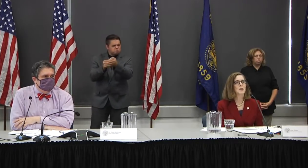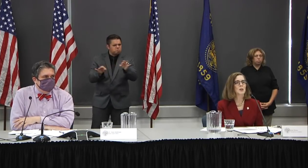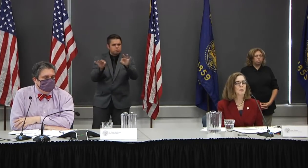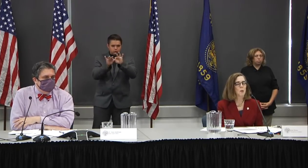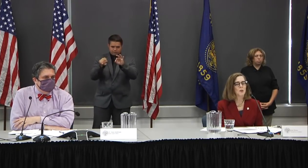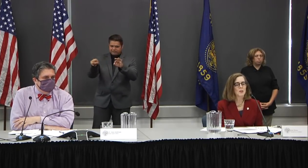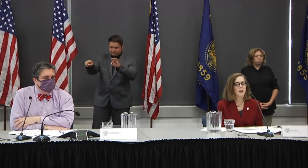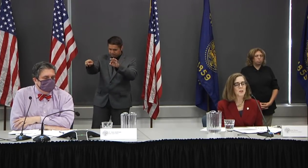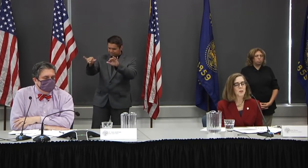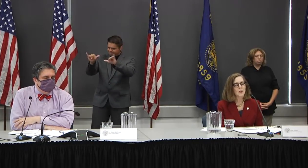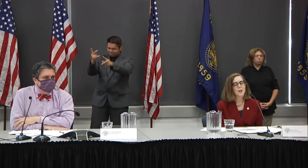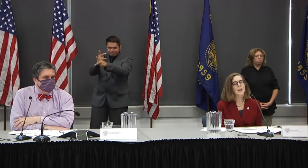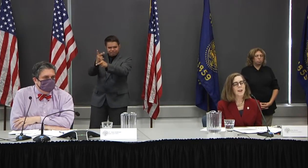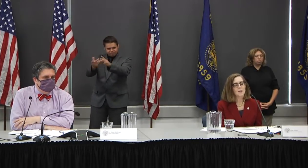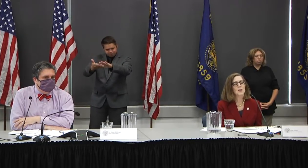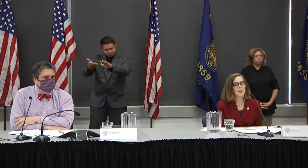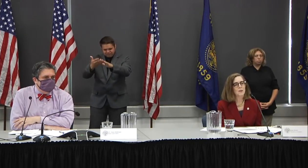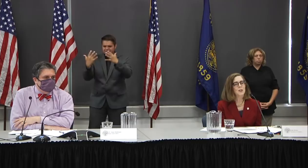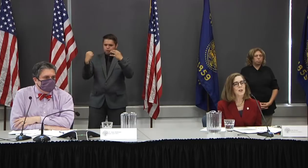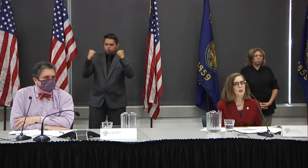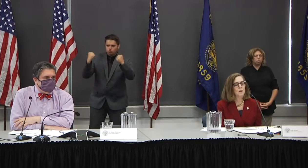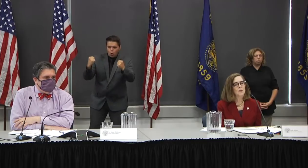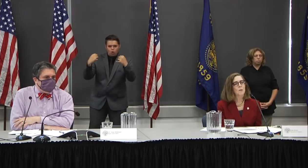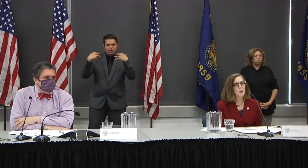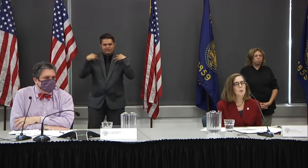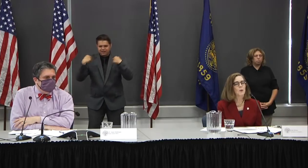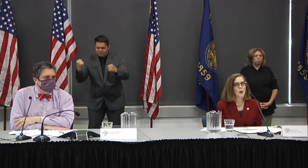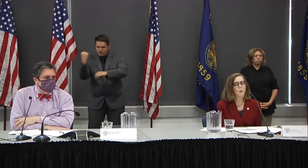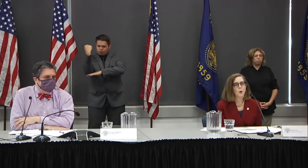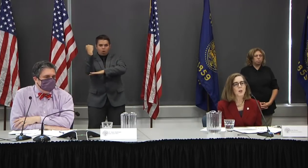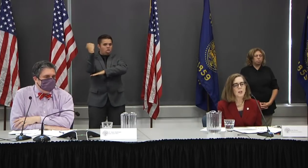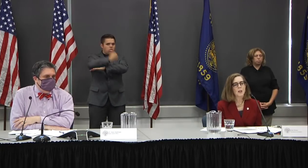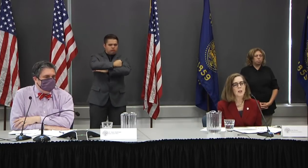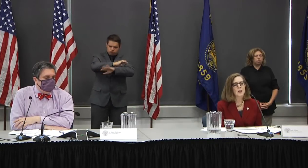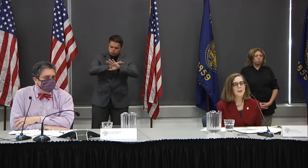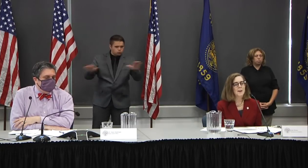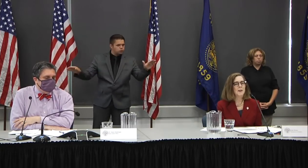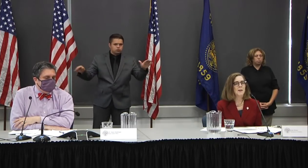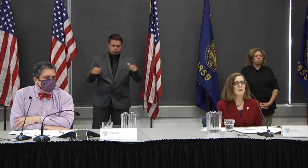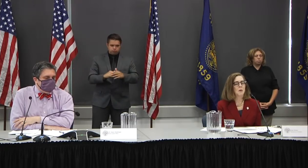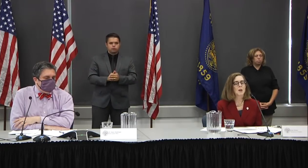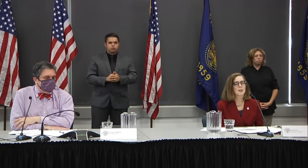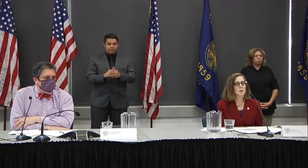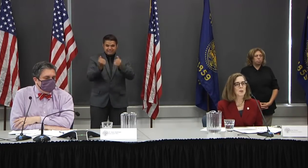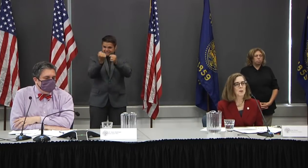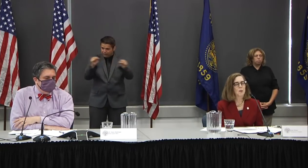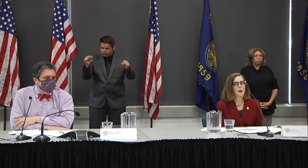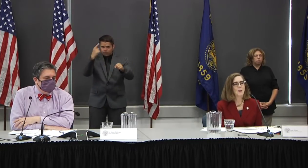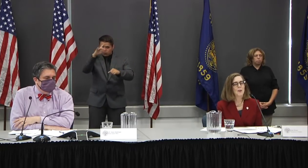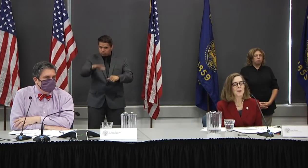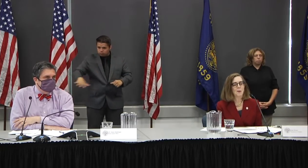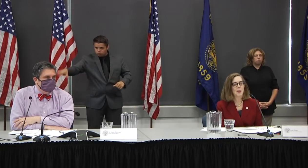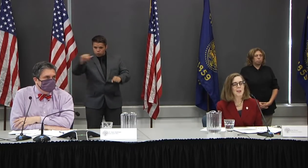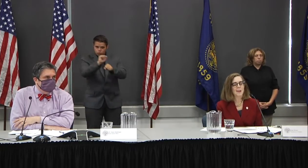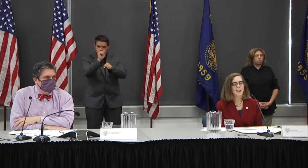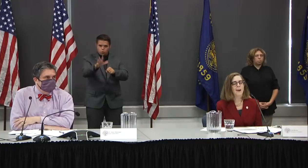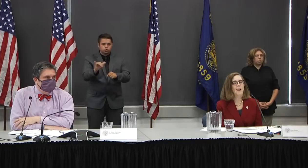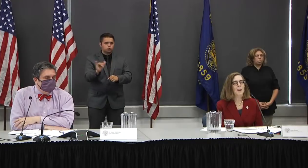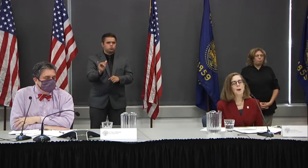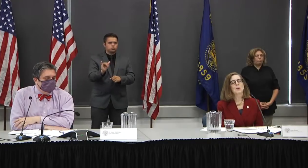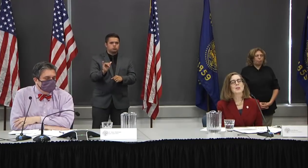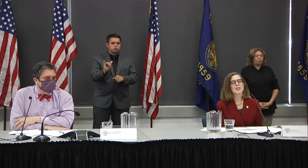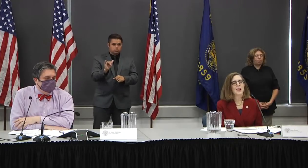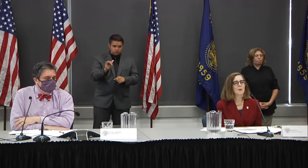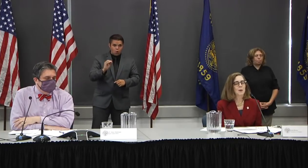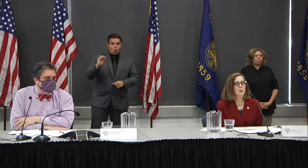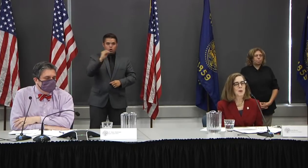of this important sector and the safety of the people that work in it. Oregon's really proud that